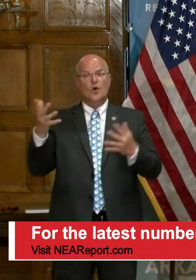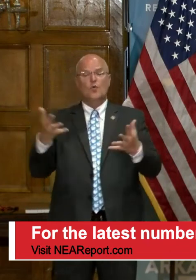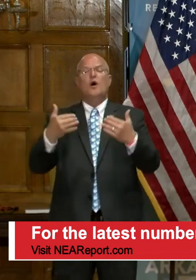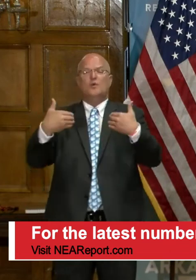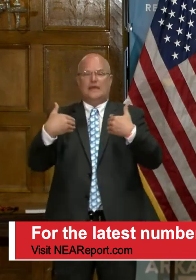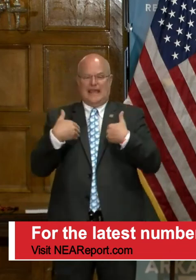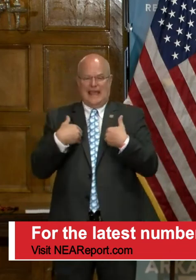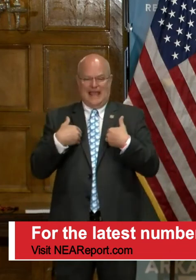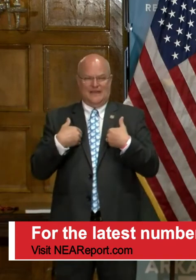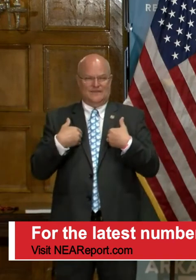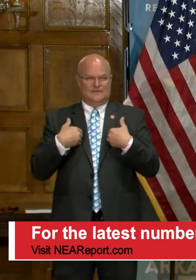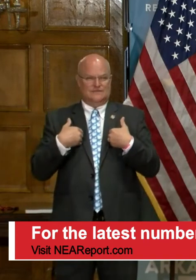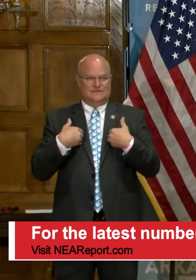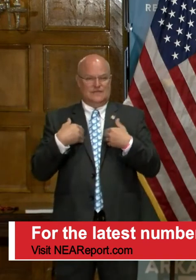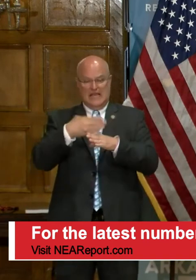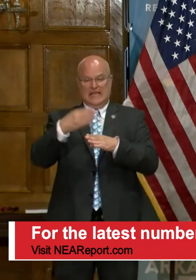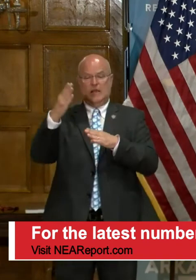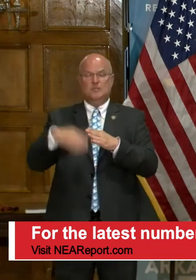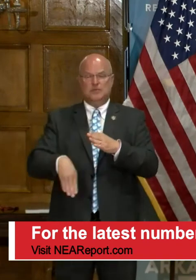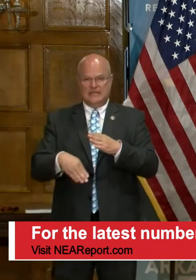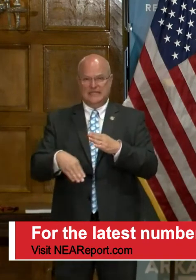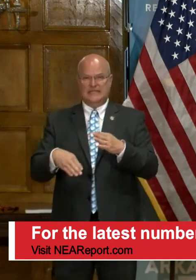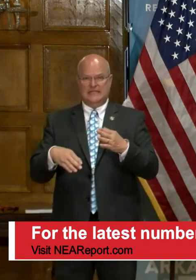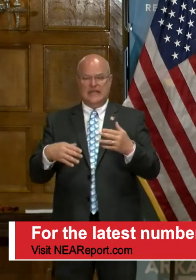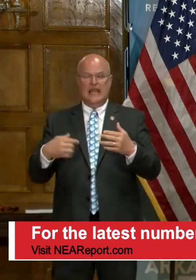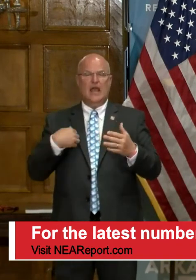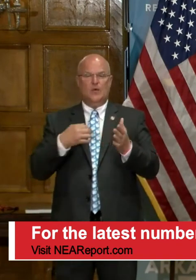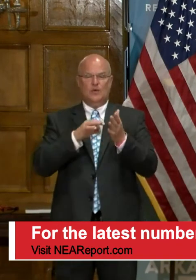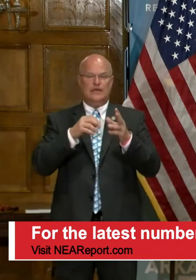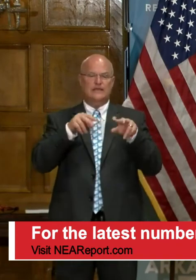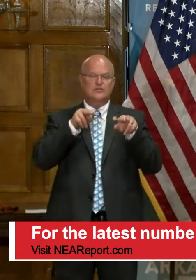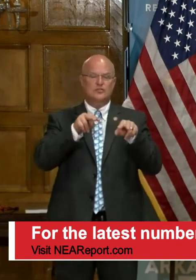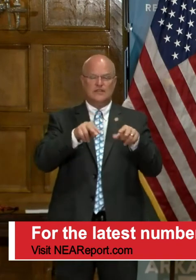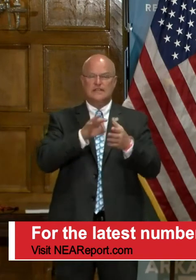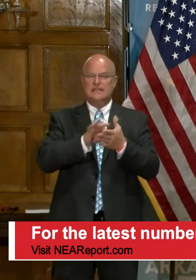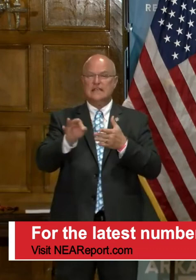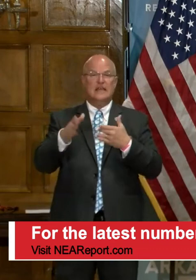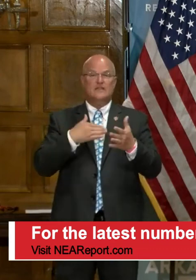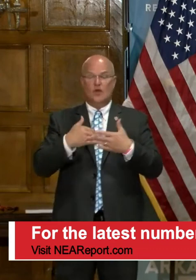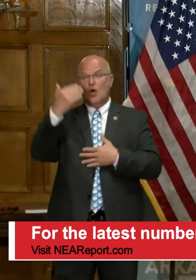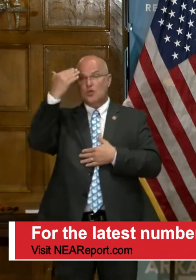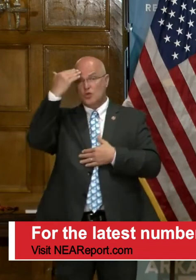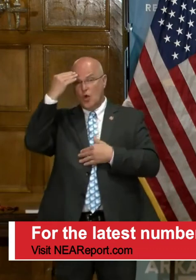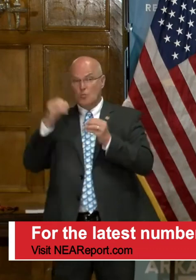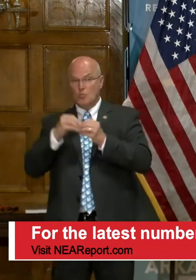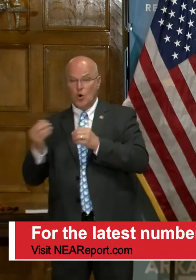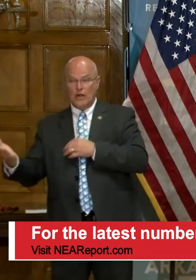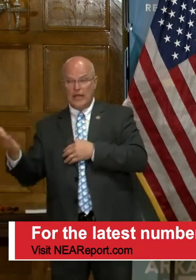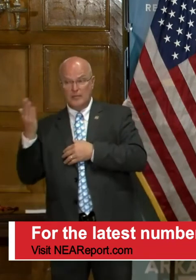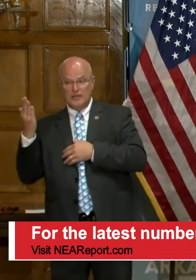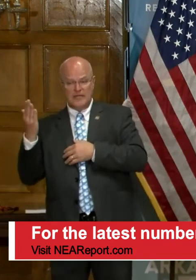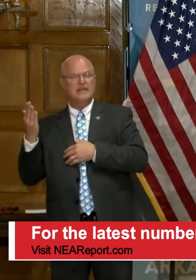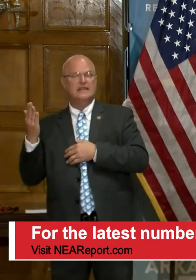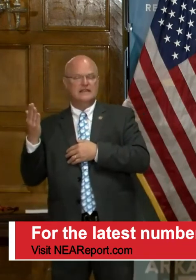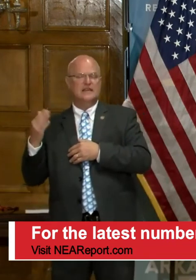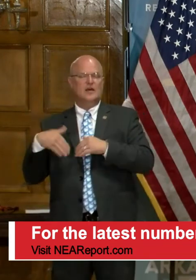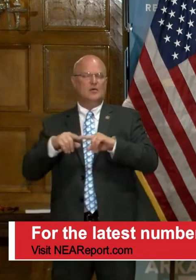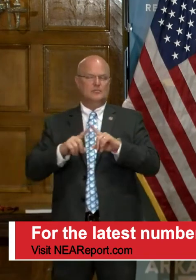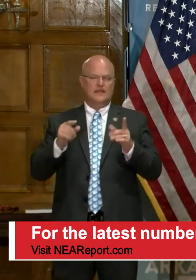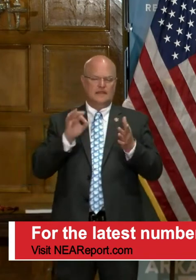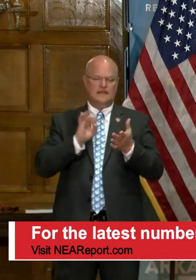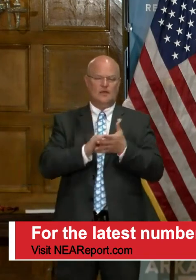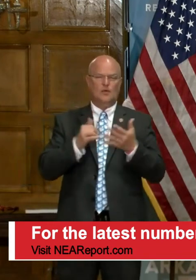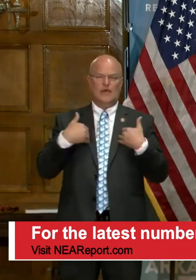what we have completed and finished, and we can account for, even though we might know there's going to be some more coming in the subsequent